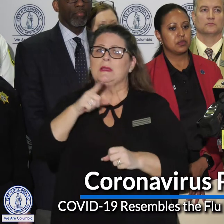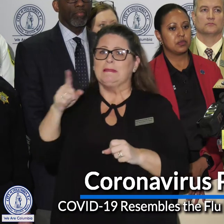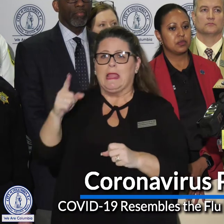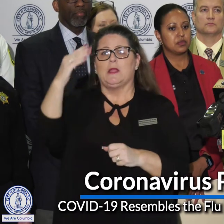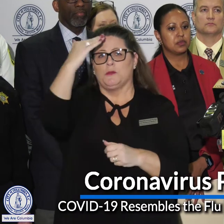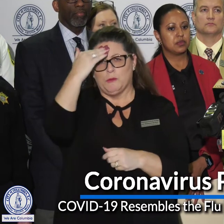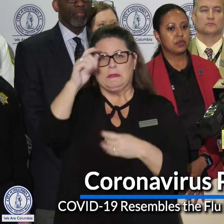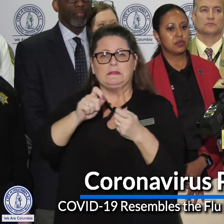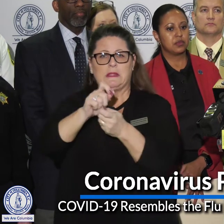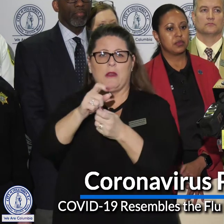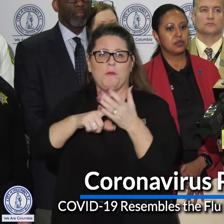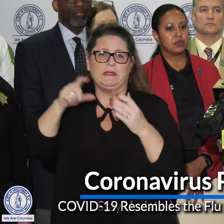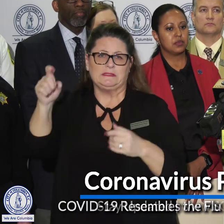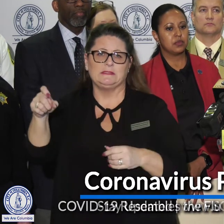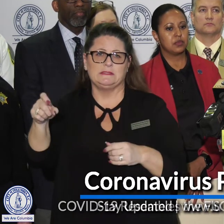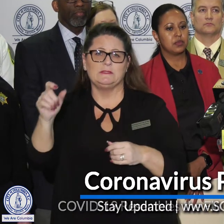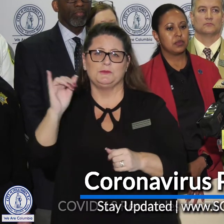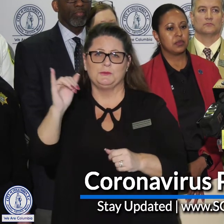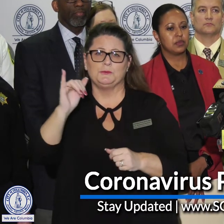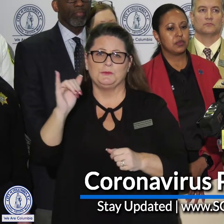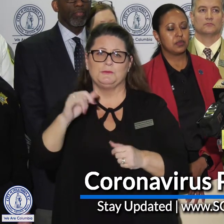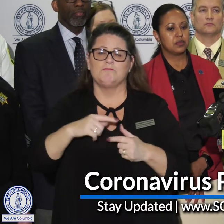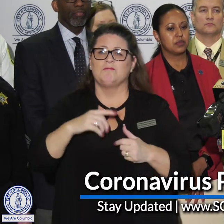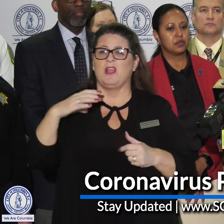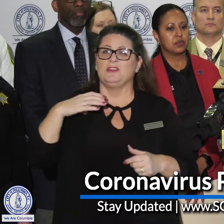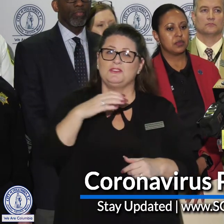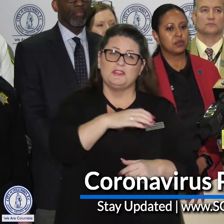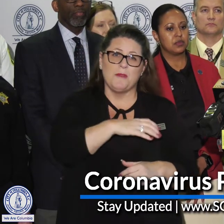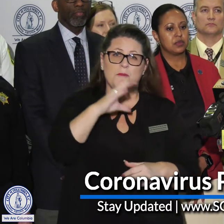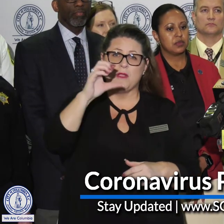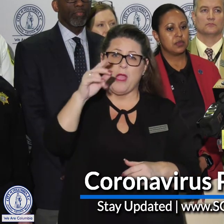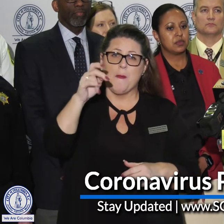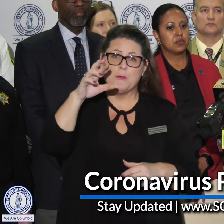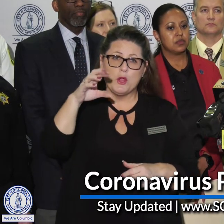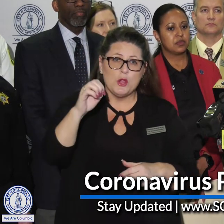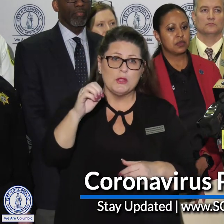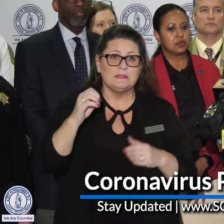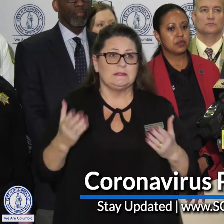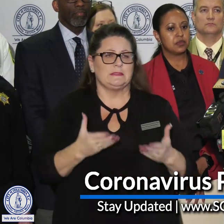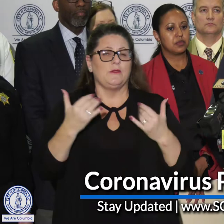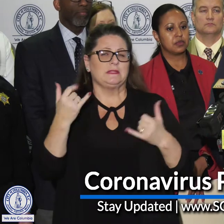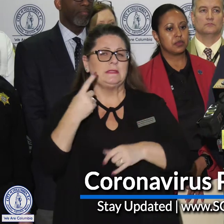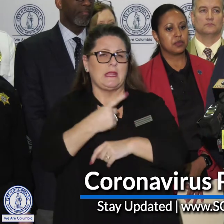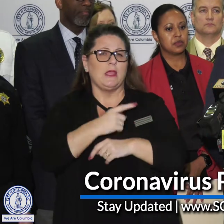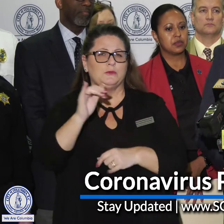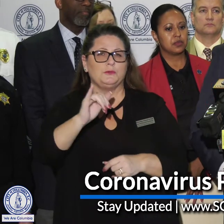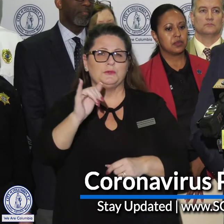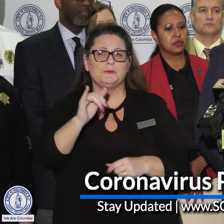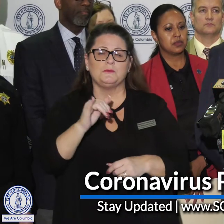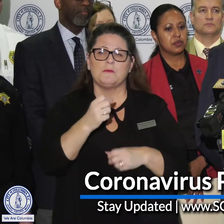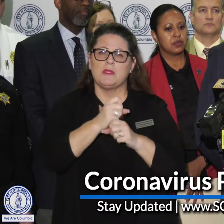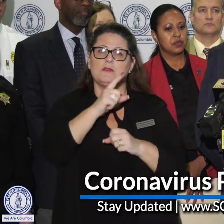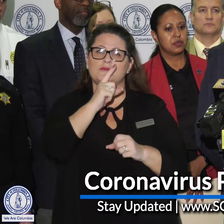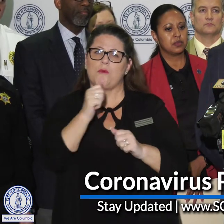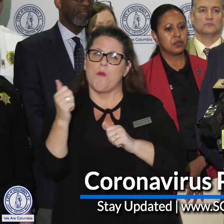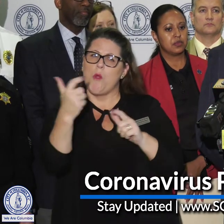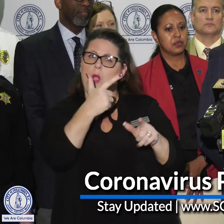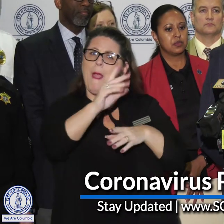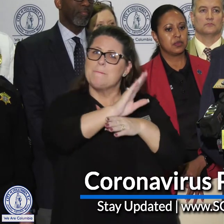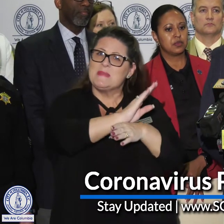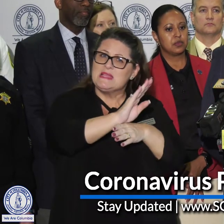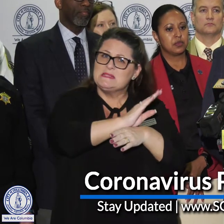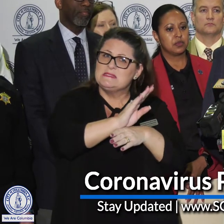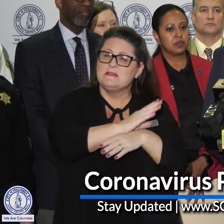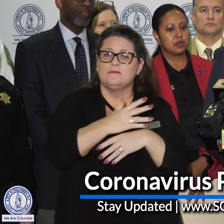We're happy to have the Chamber of Commerce and other business institutions here with us today, recognizing that still that all businesses, but certainly small